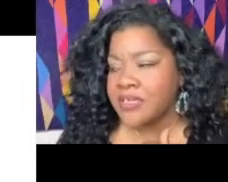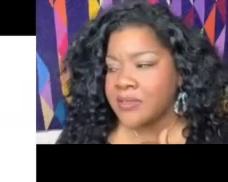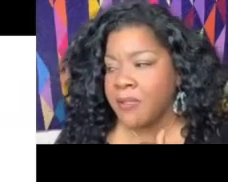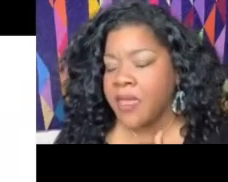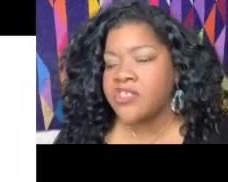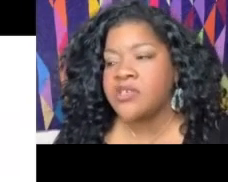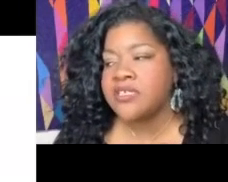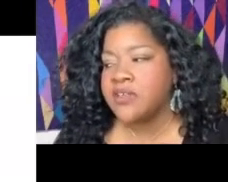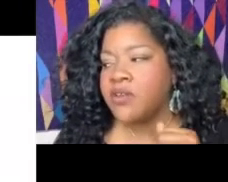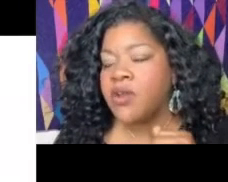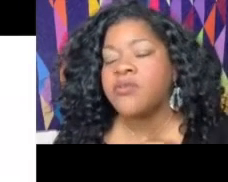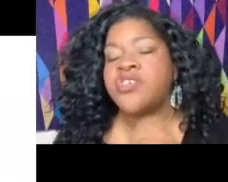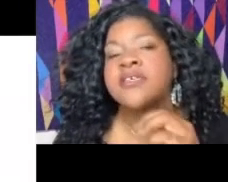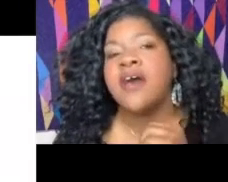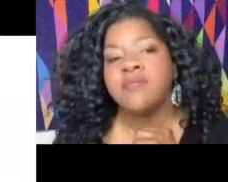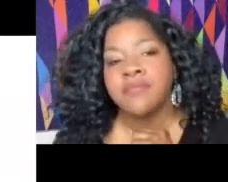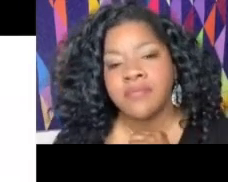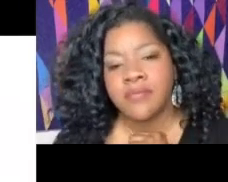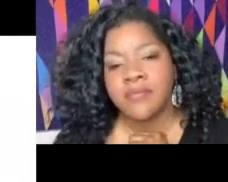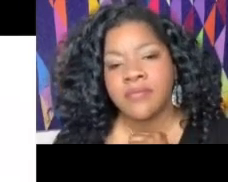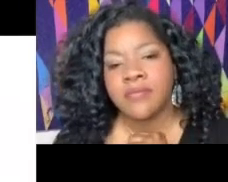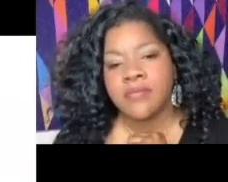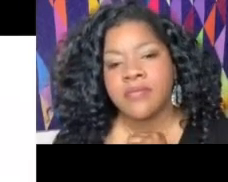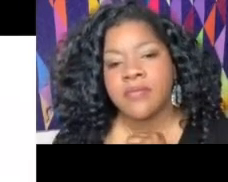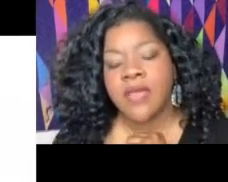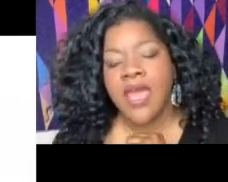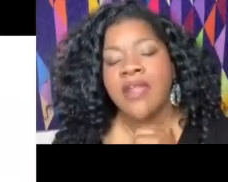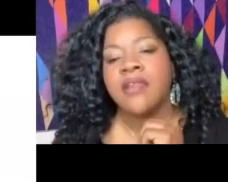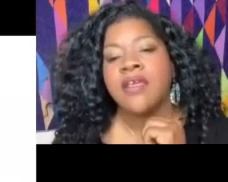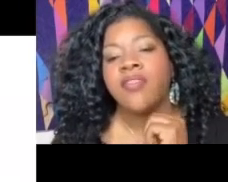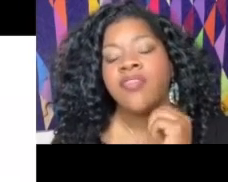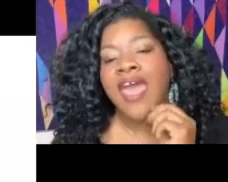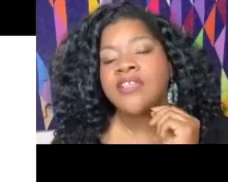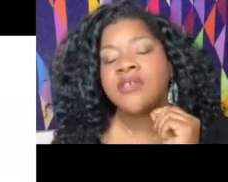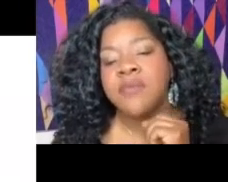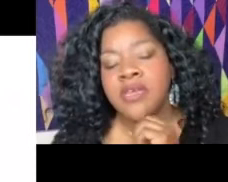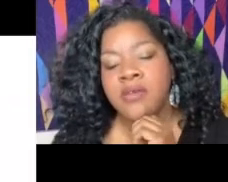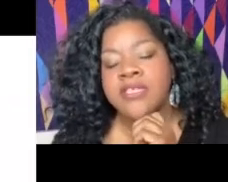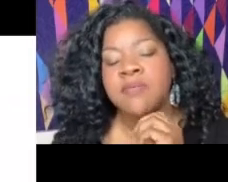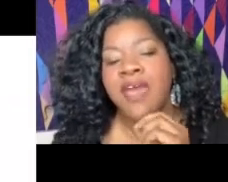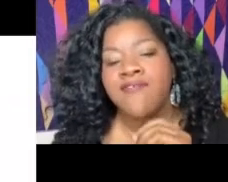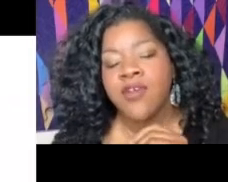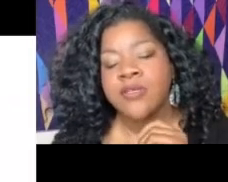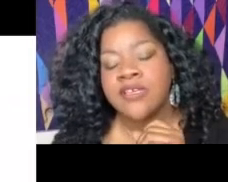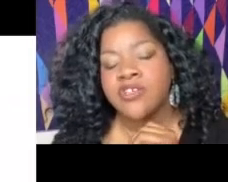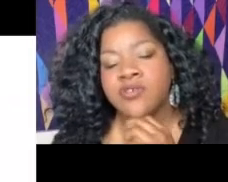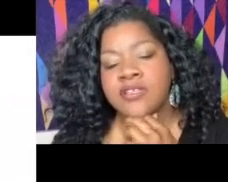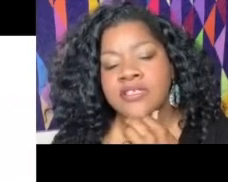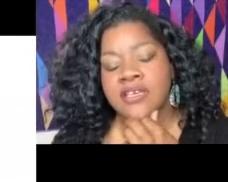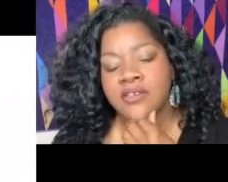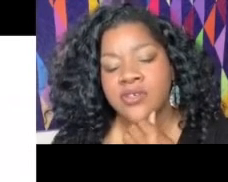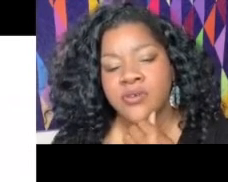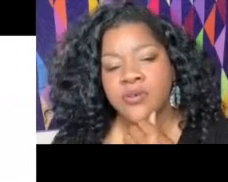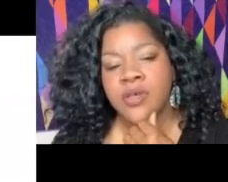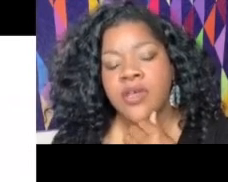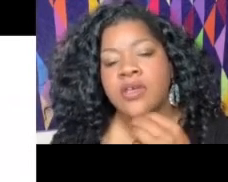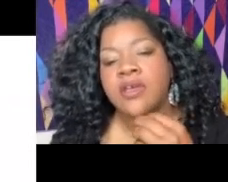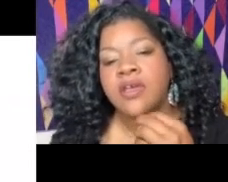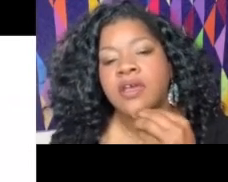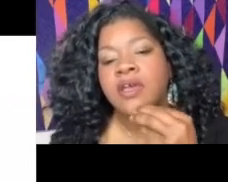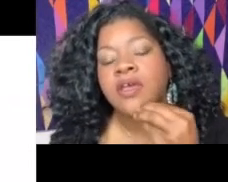at police? And she said, no, just come. And that to me was my first entrance